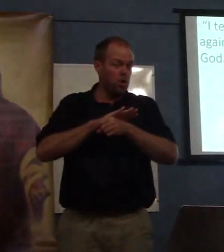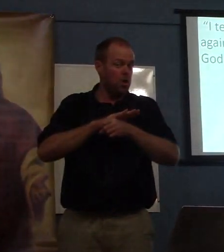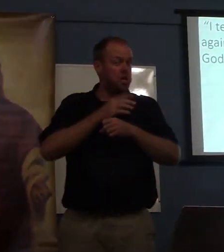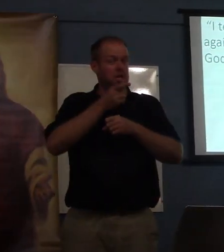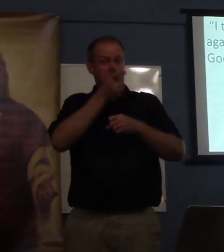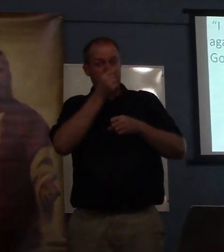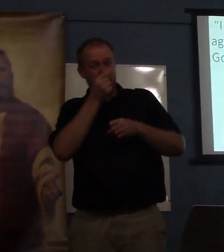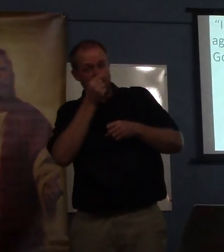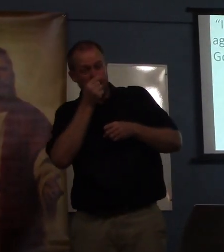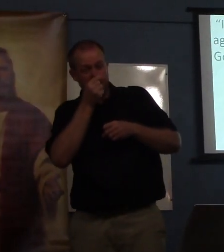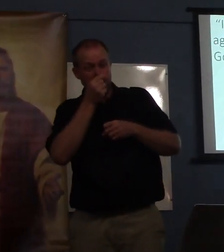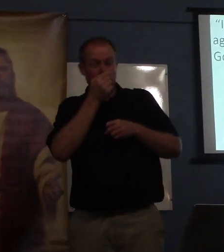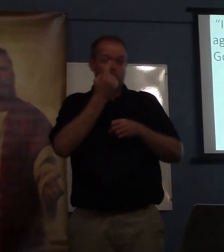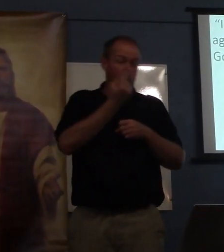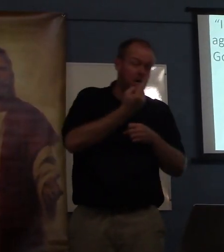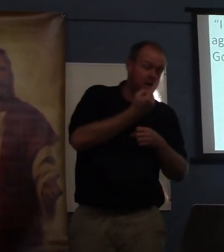We have a sinful heart.